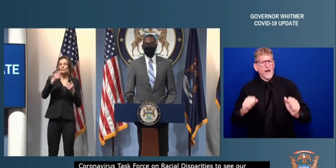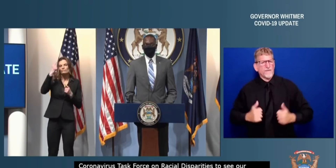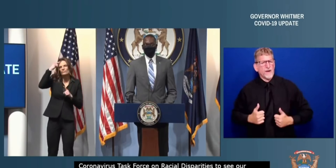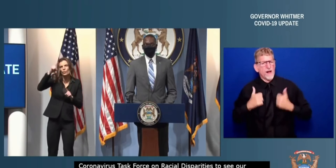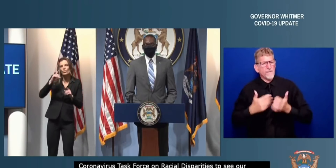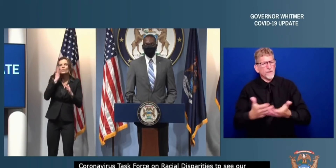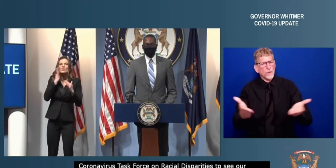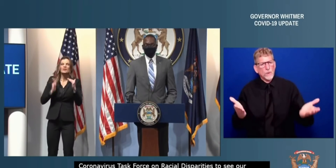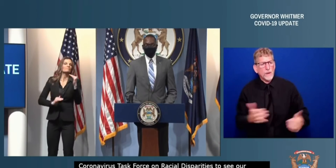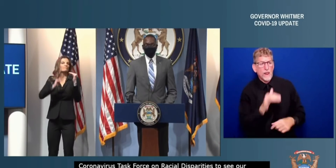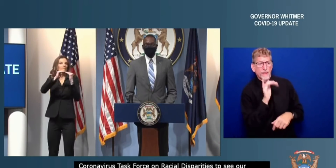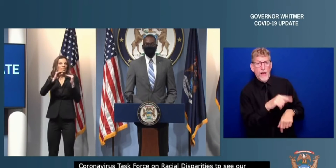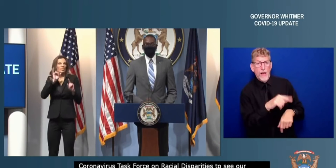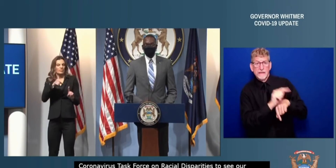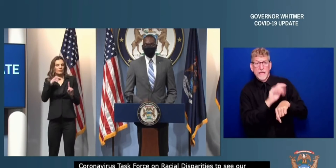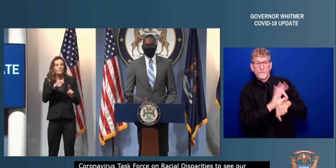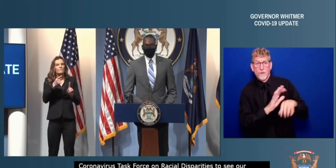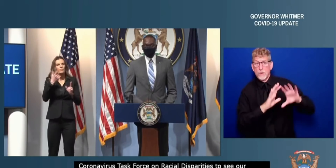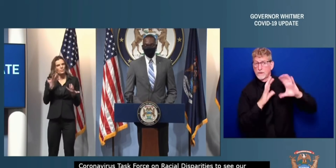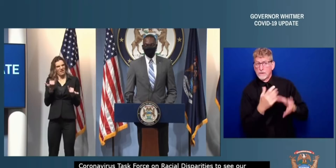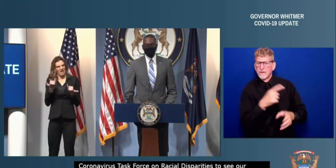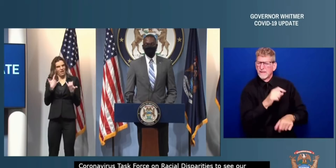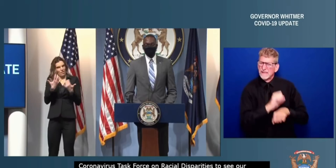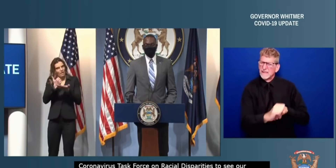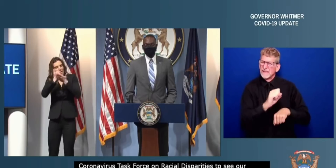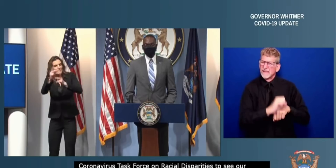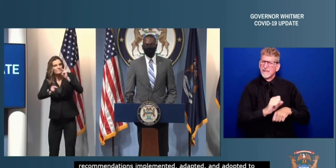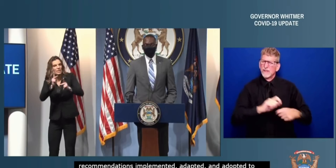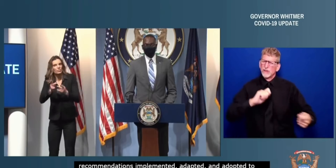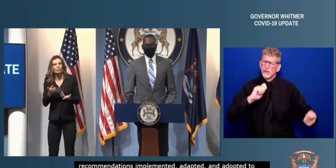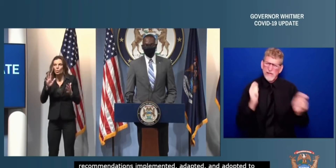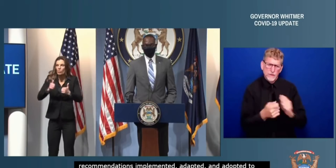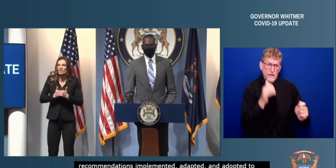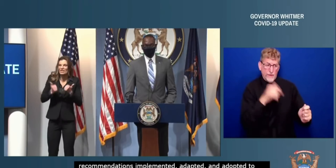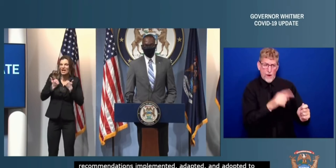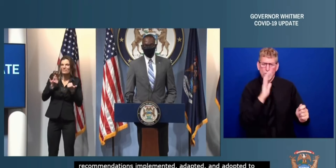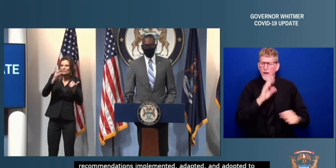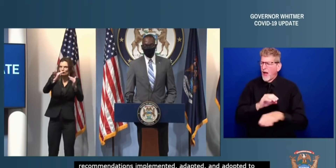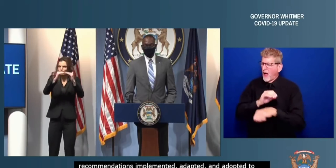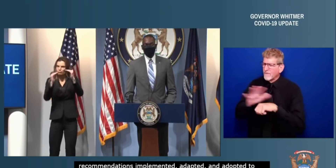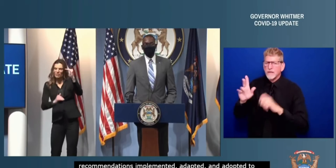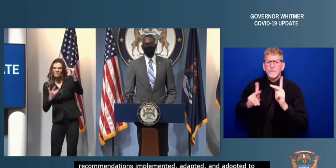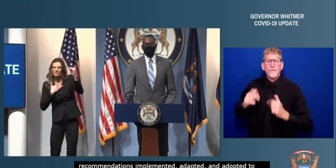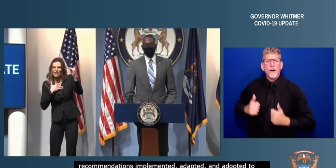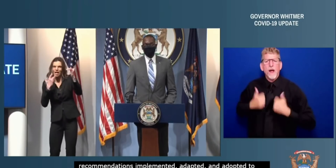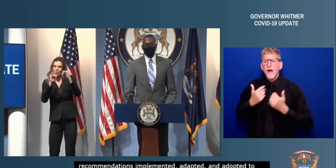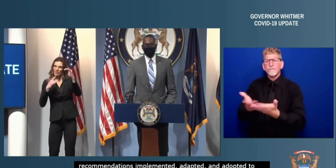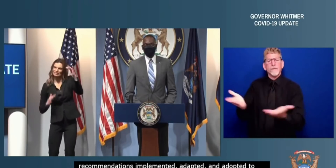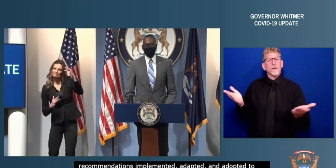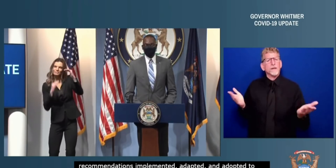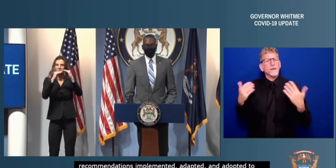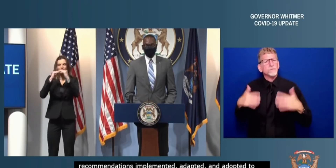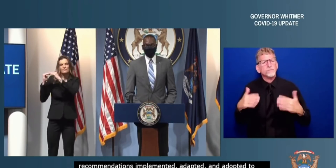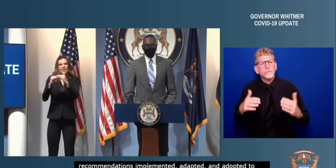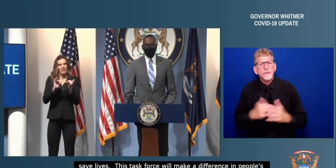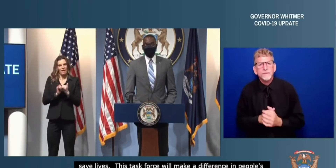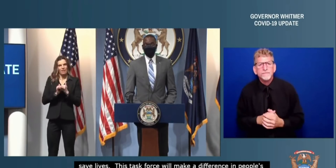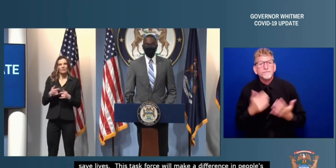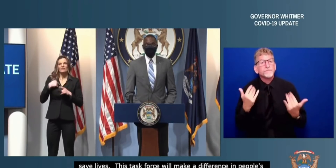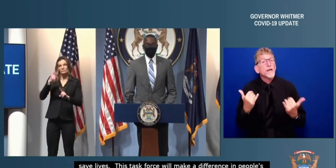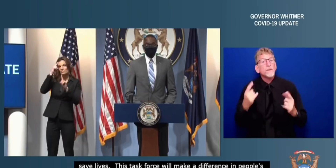that will make a difference in people's lives right now, just like we set out to do. We're planning to make several stops across the